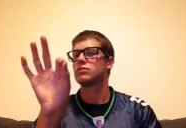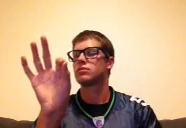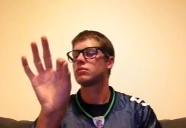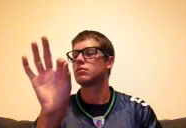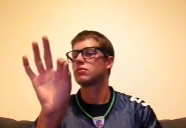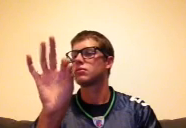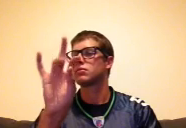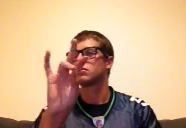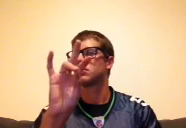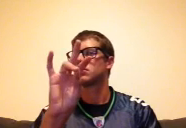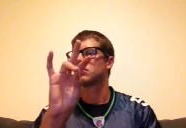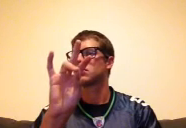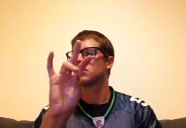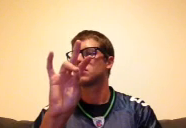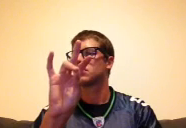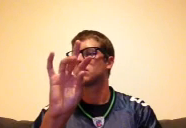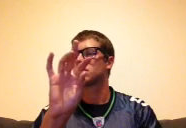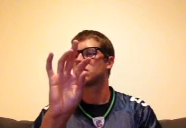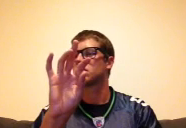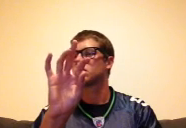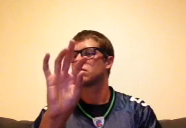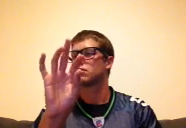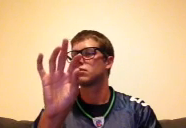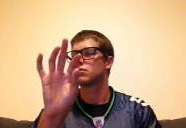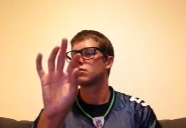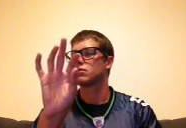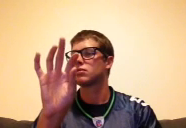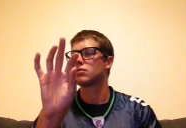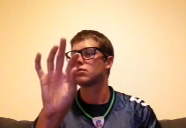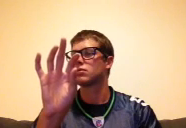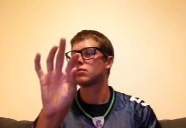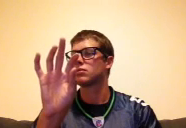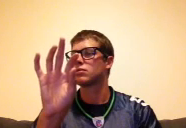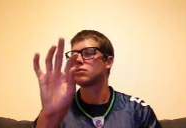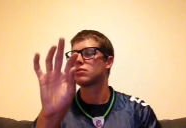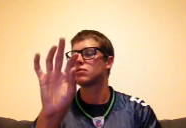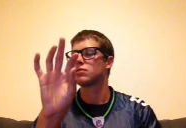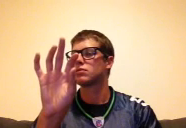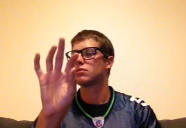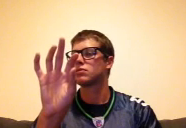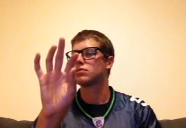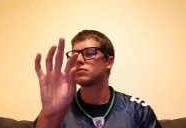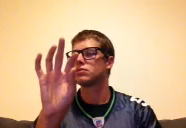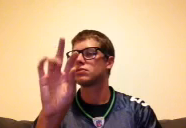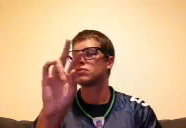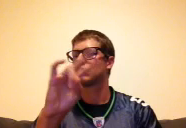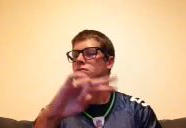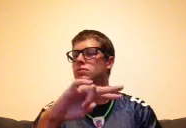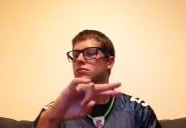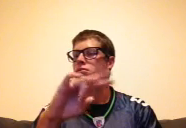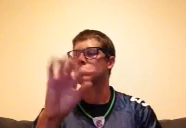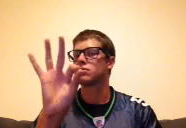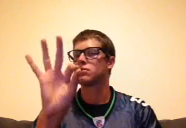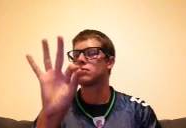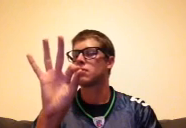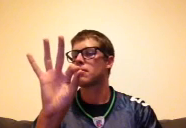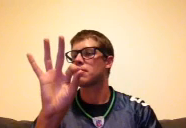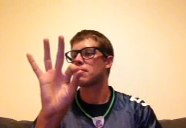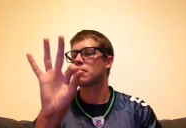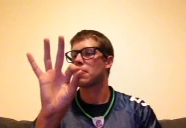rightfully so, he was pushed down by Golden State. Pushed down. He was pushed down. He didn't openly complain, but gave that information that he